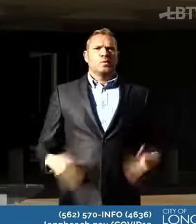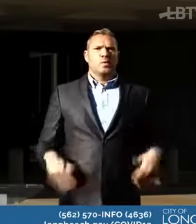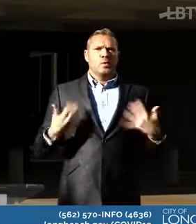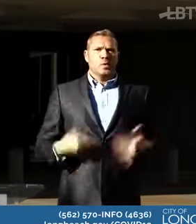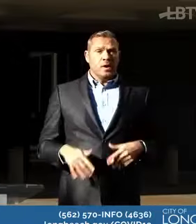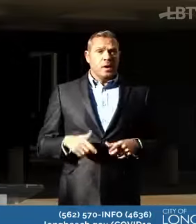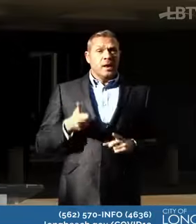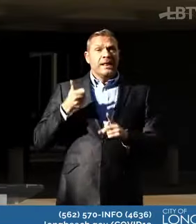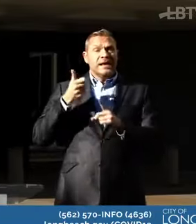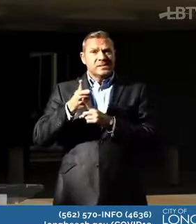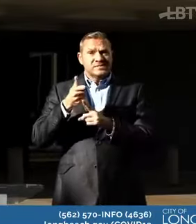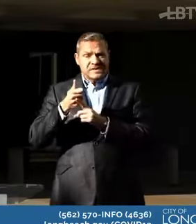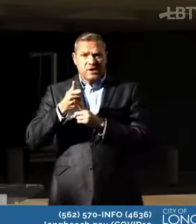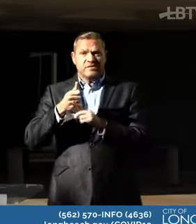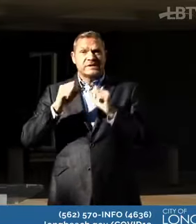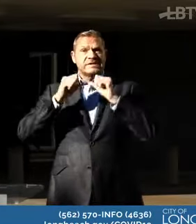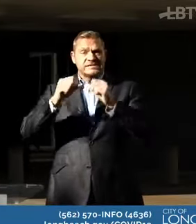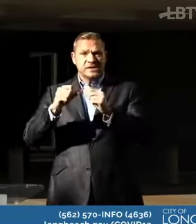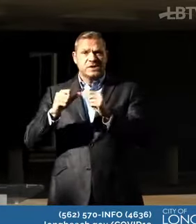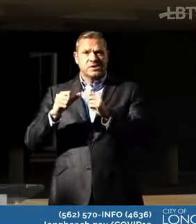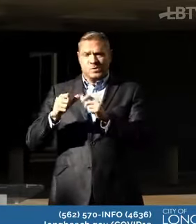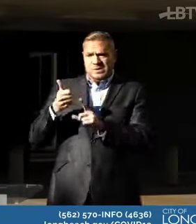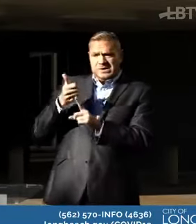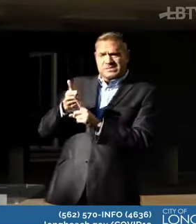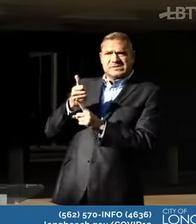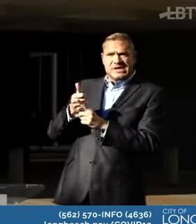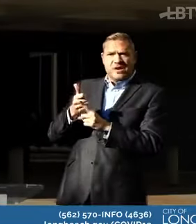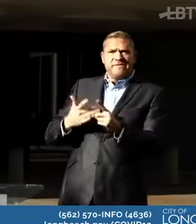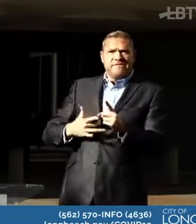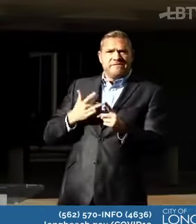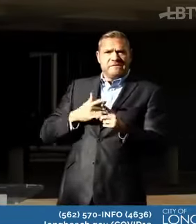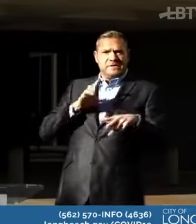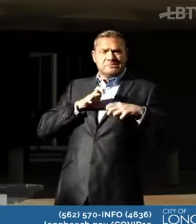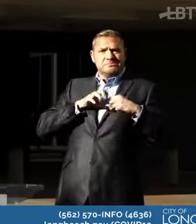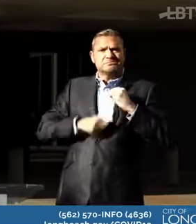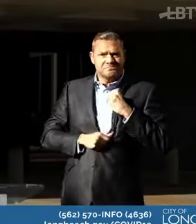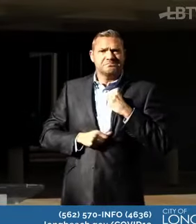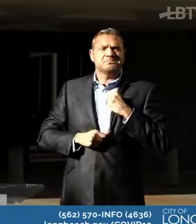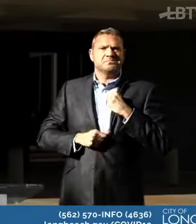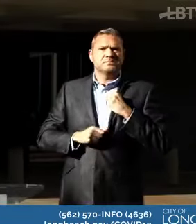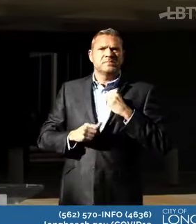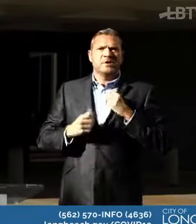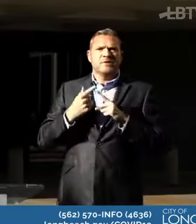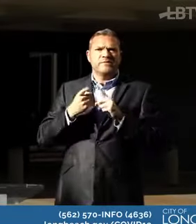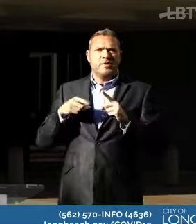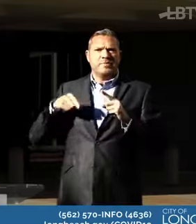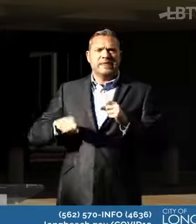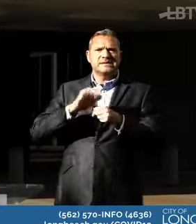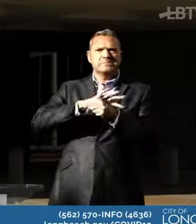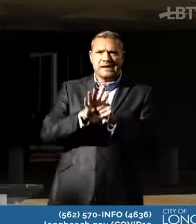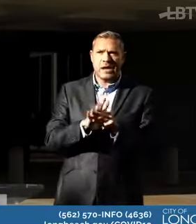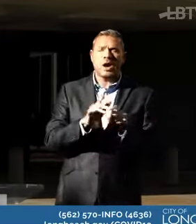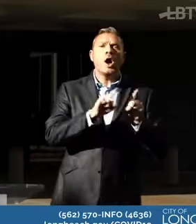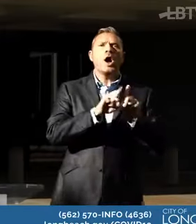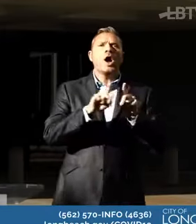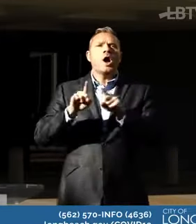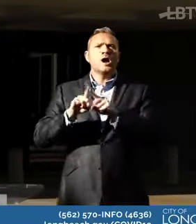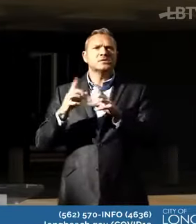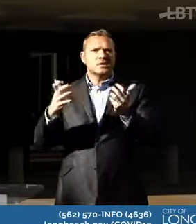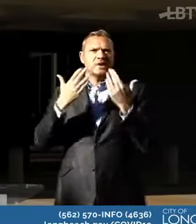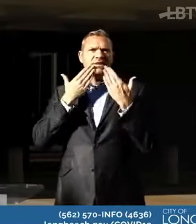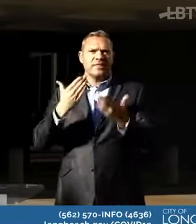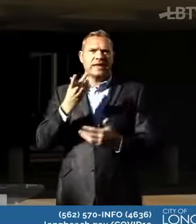at the hands of this pandemic. I'd also like to thank the Long Beach Department of Public Health and Dr. Anissa Davis and Kelly